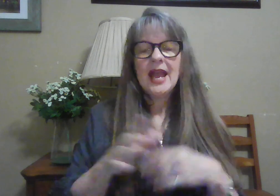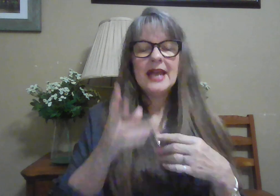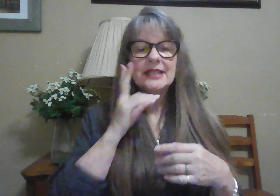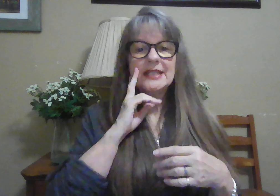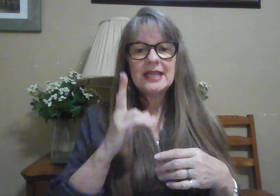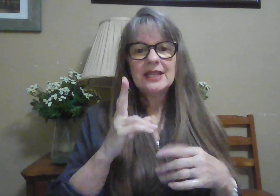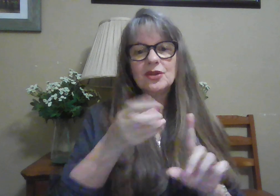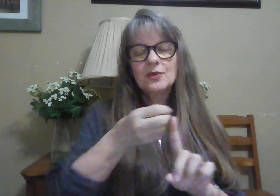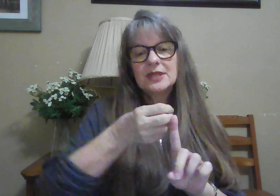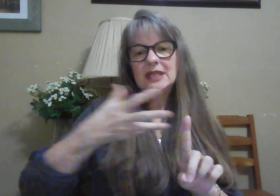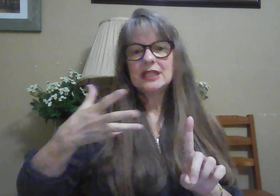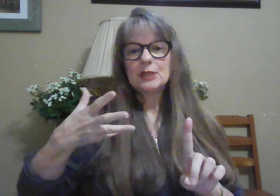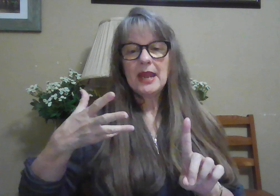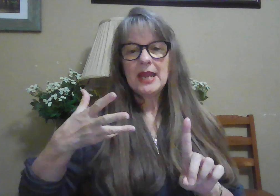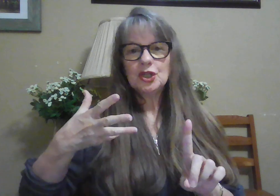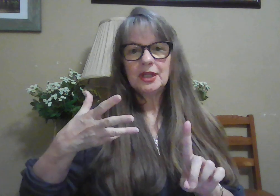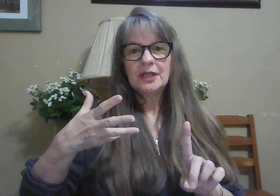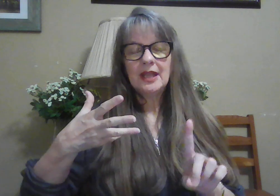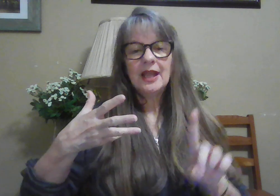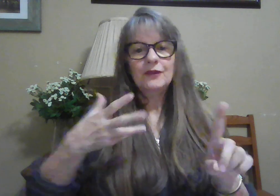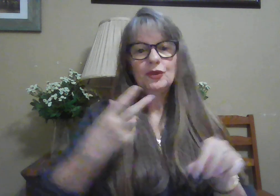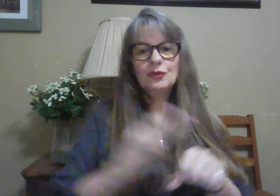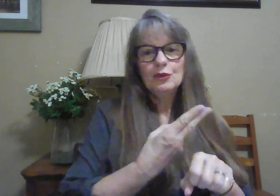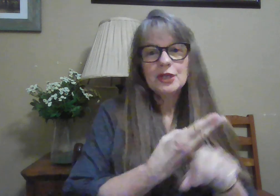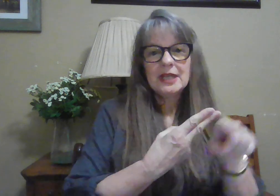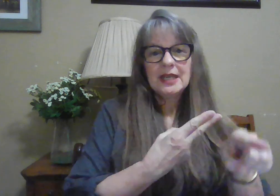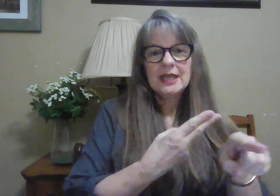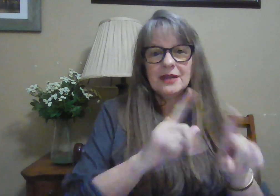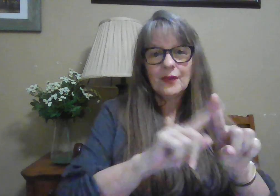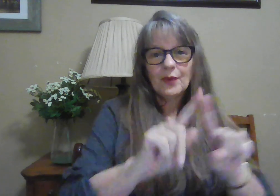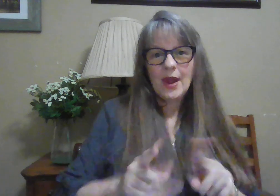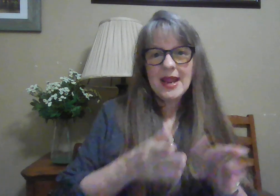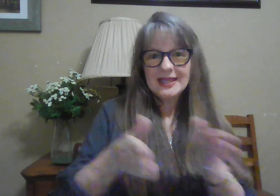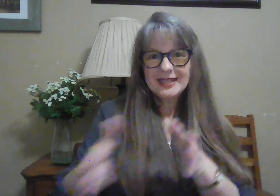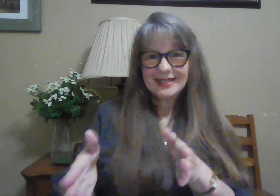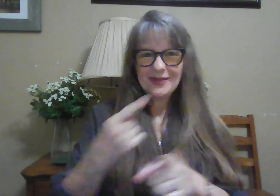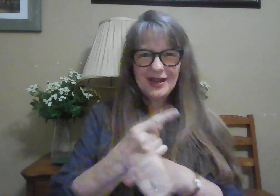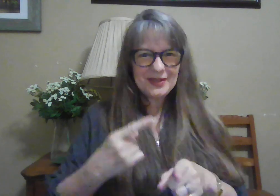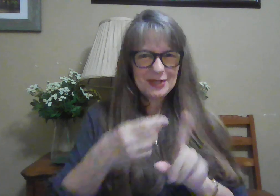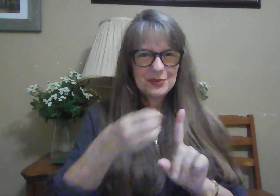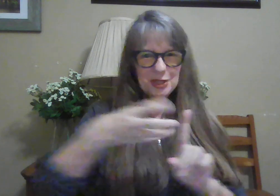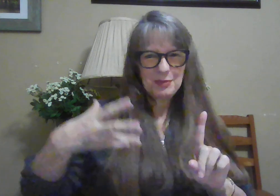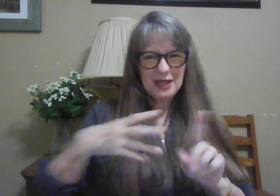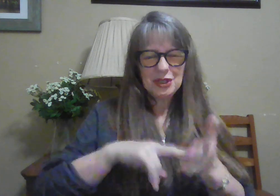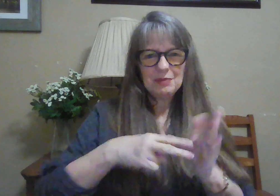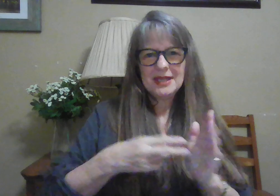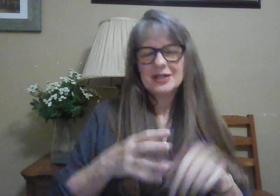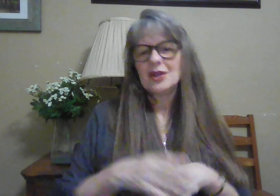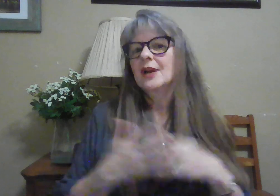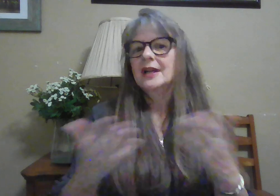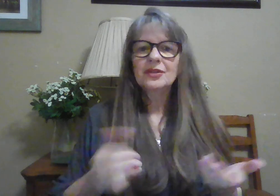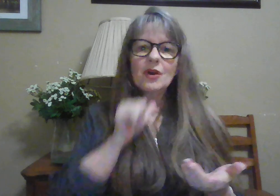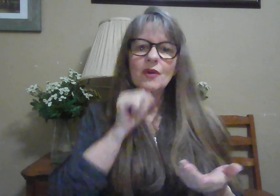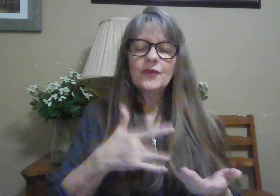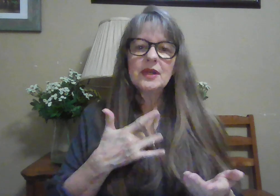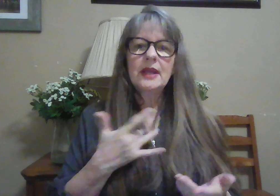and see. So it's an expansion of you using it in different ways, right? So that's what expansion means. So don't feel like,